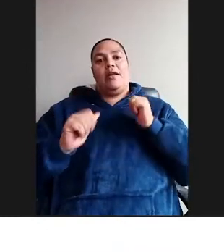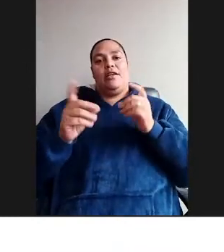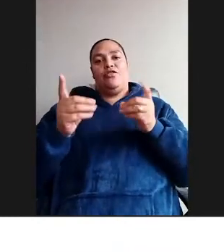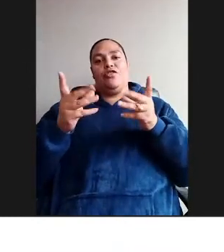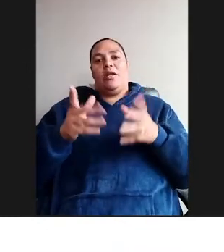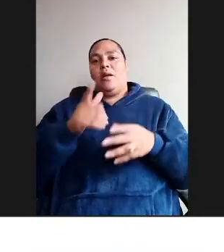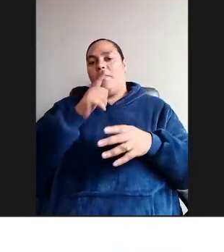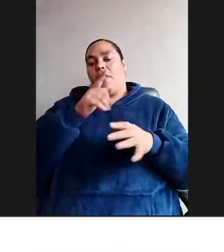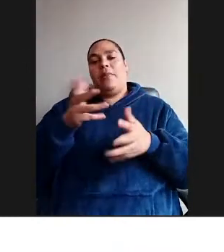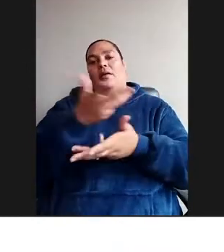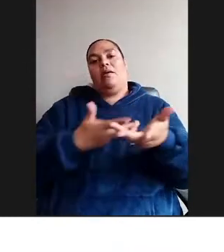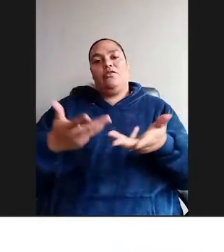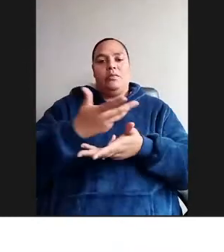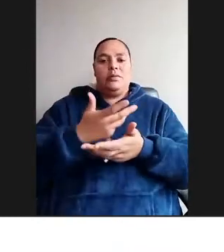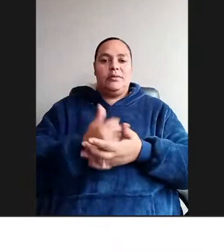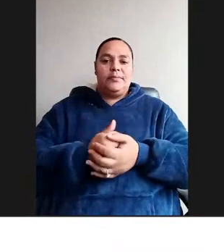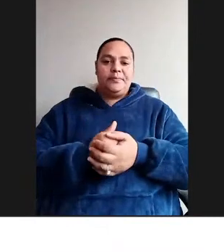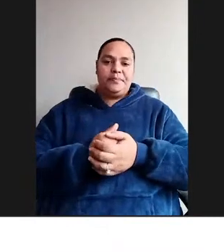Engagement.